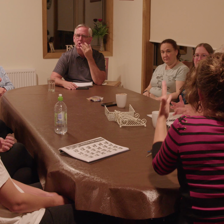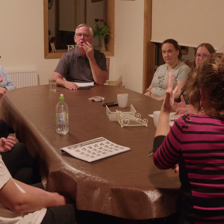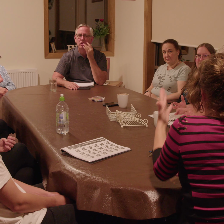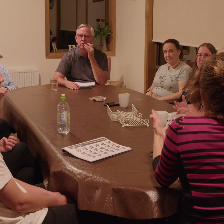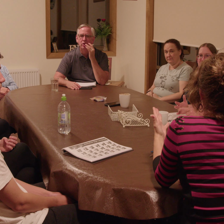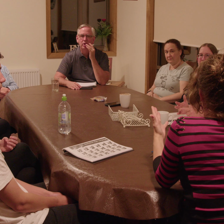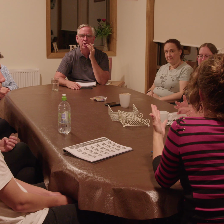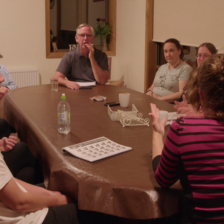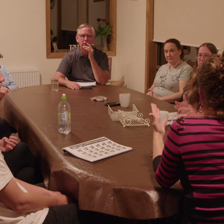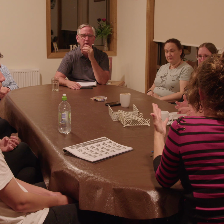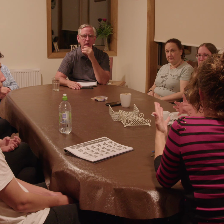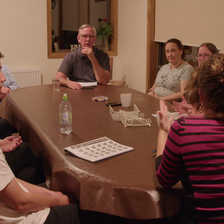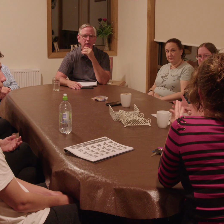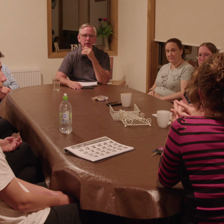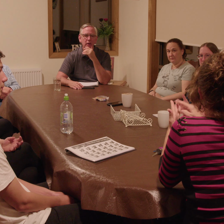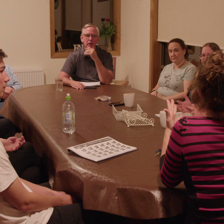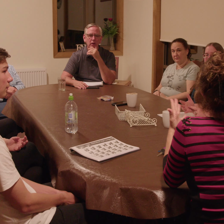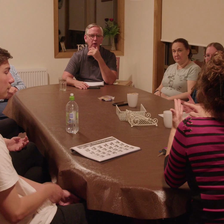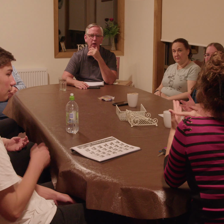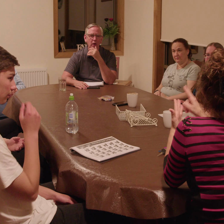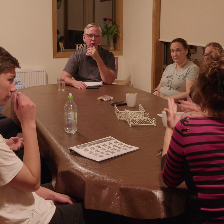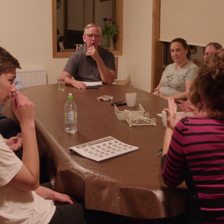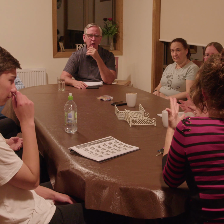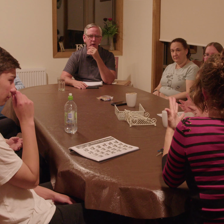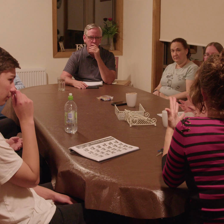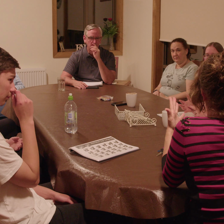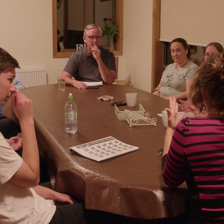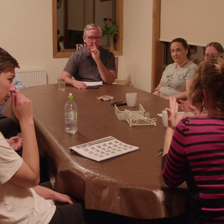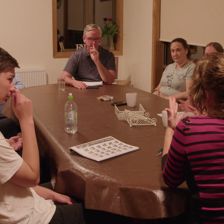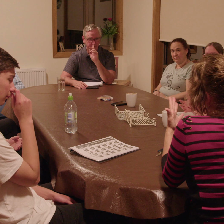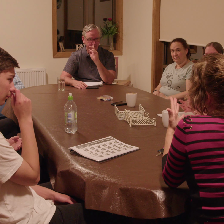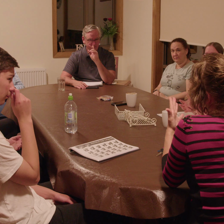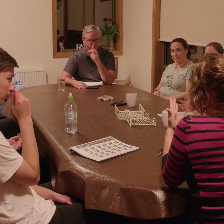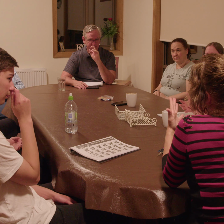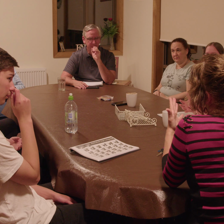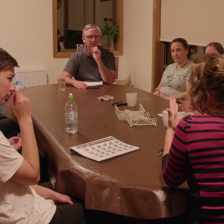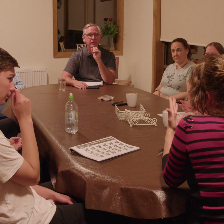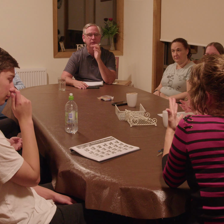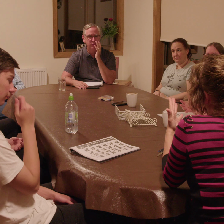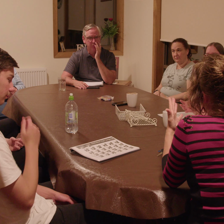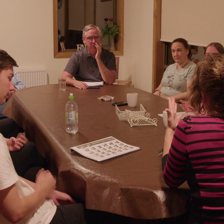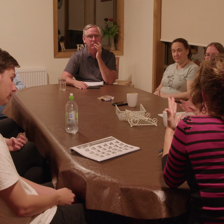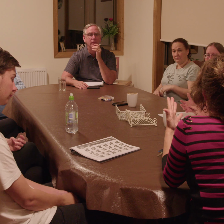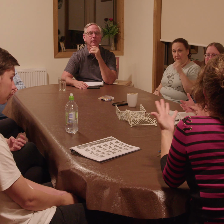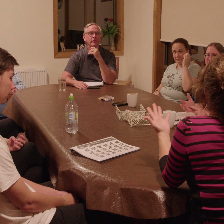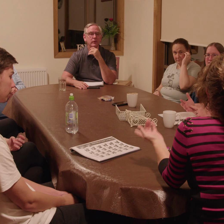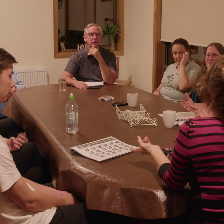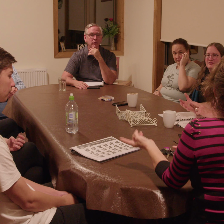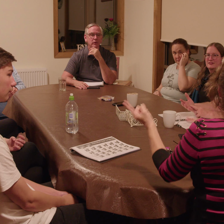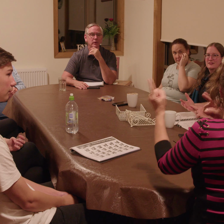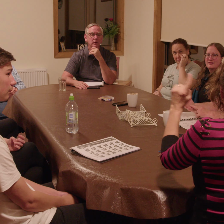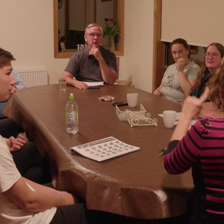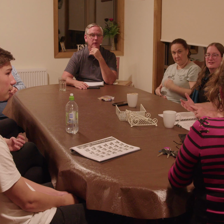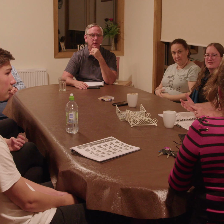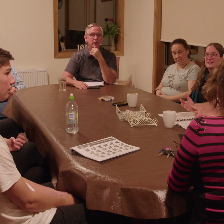your left hand is just going to be here, and all the motion takes place with the right hand. If it's the other way around,